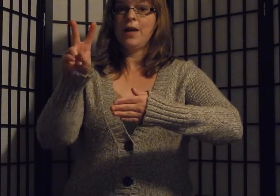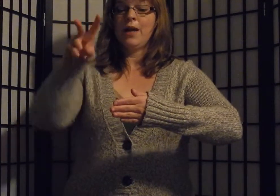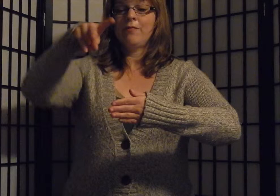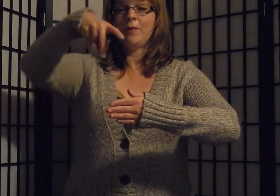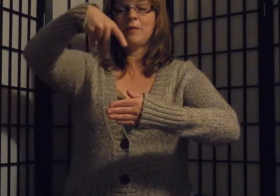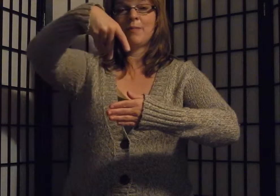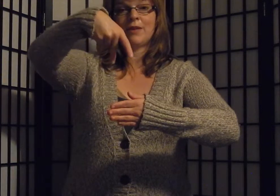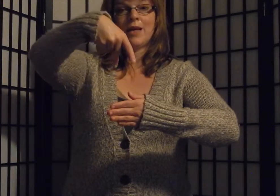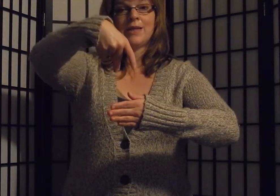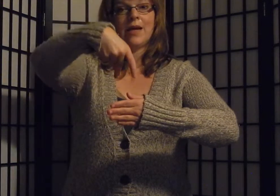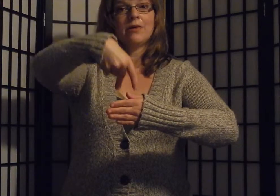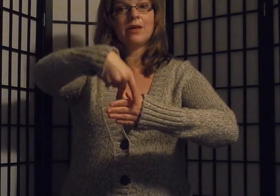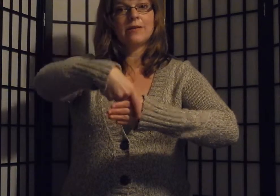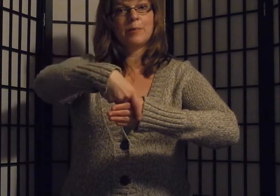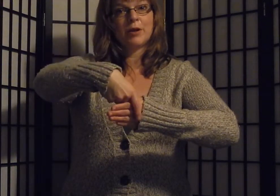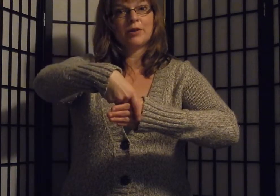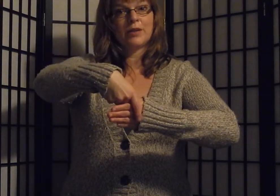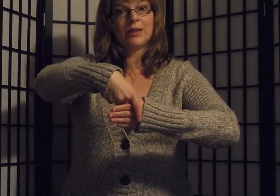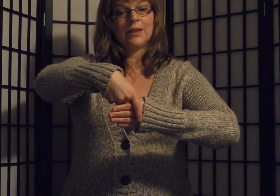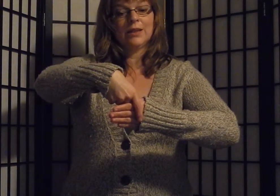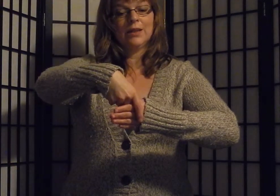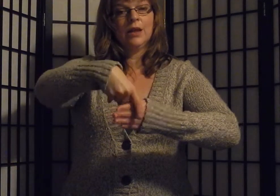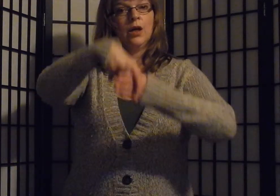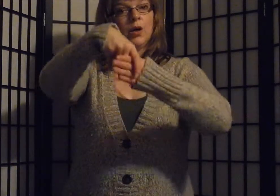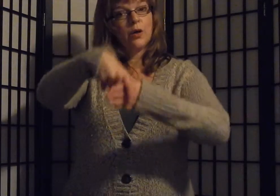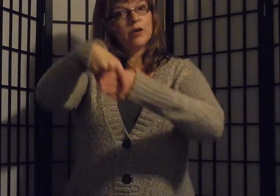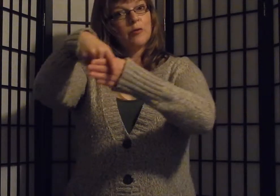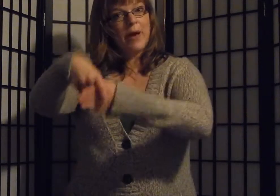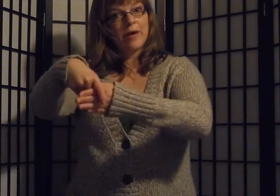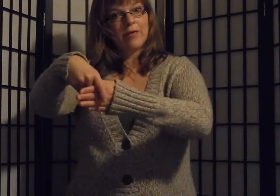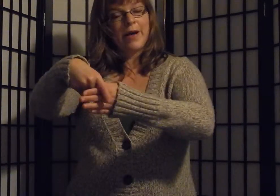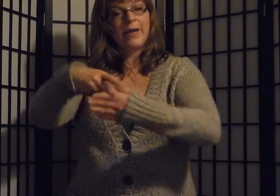hand flipped upside down is the person. Horseback riding.